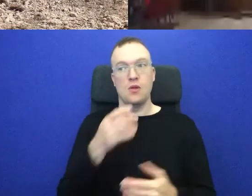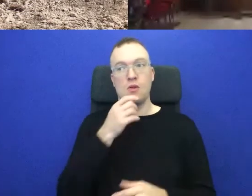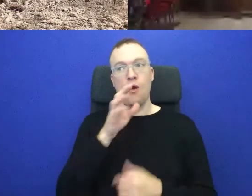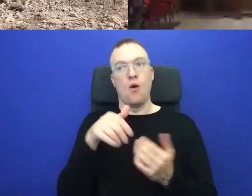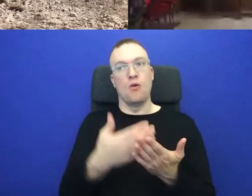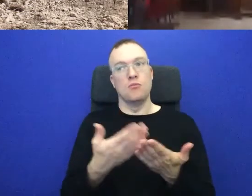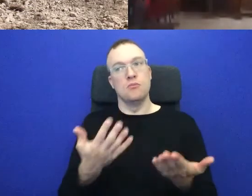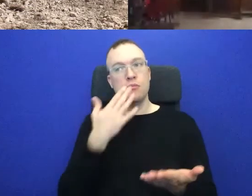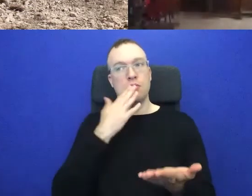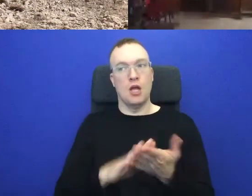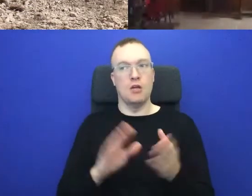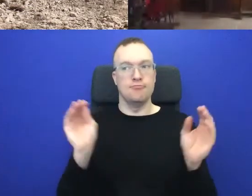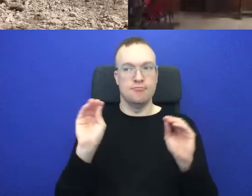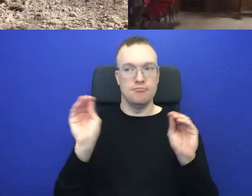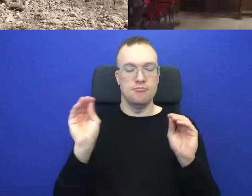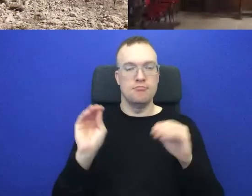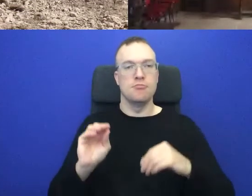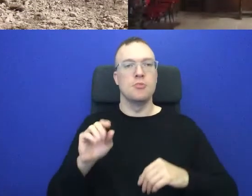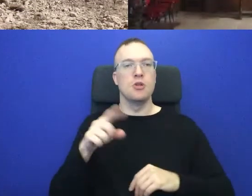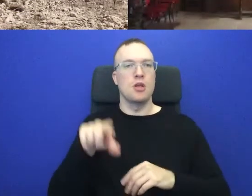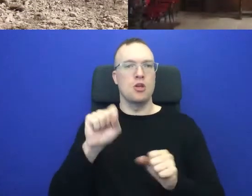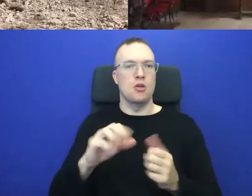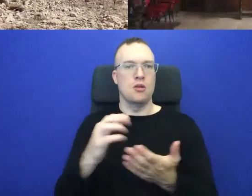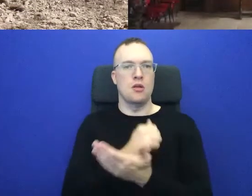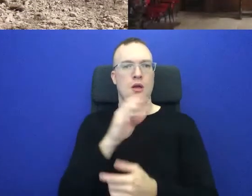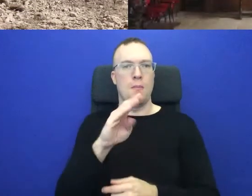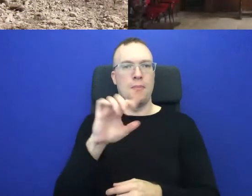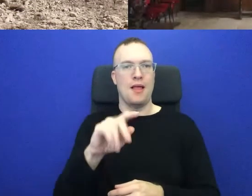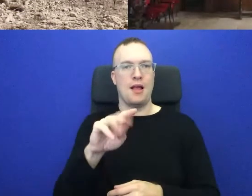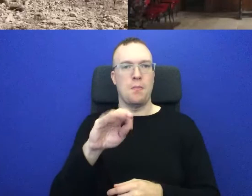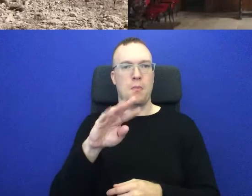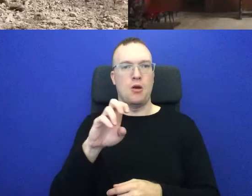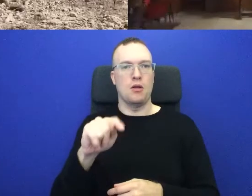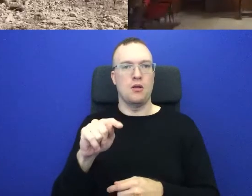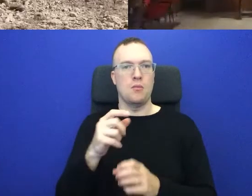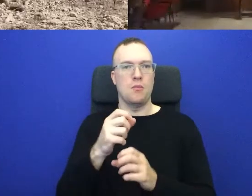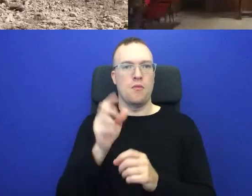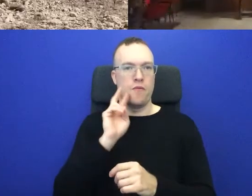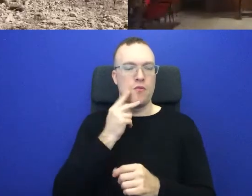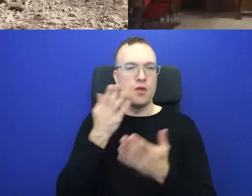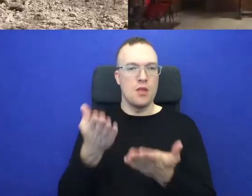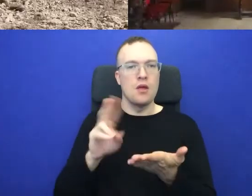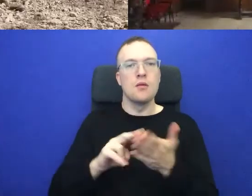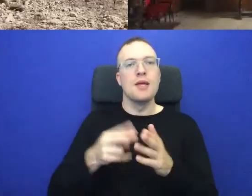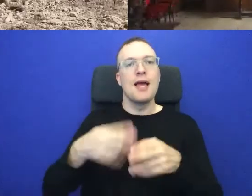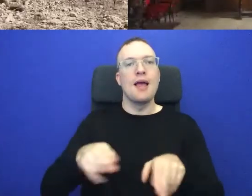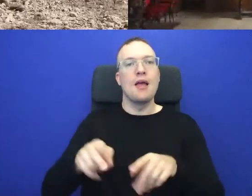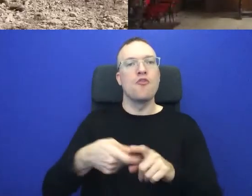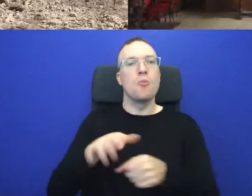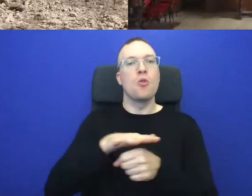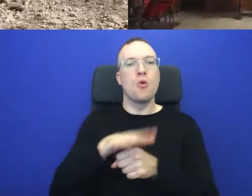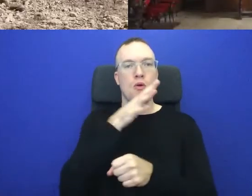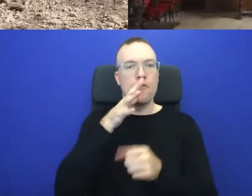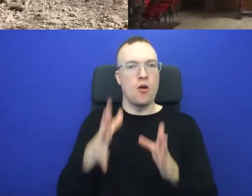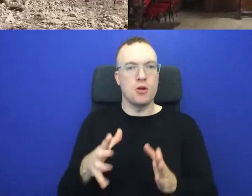bad because they could get black market produce here. She talks about being able to get eggs from local farmers, which was illegal, but everyone